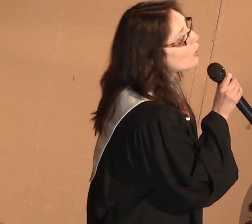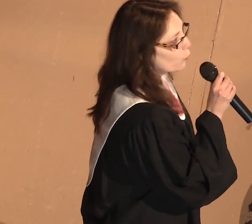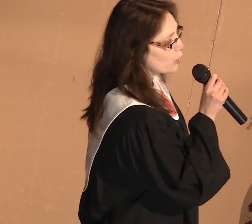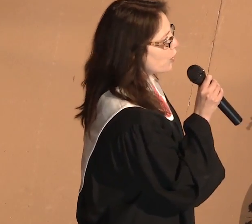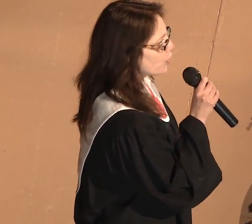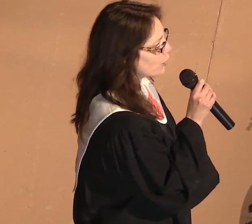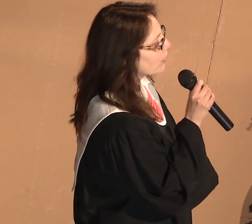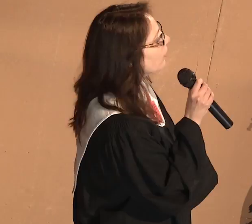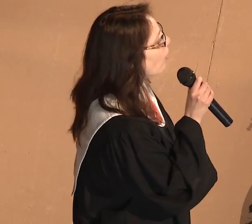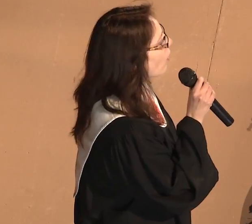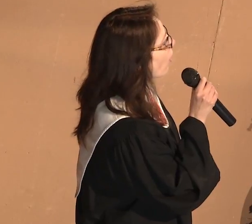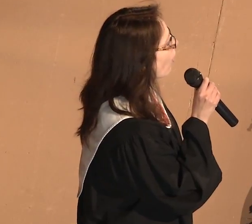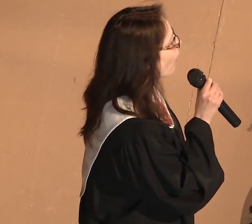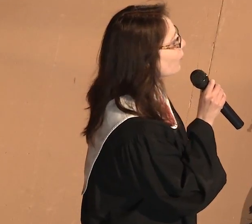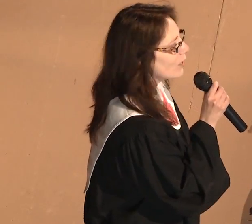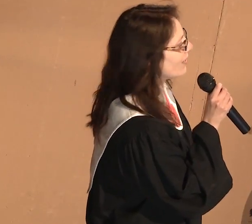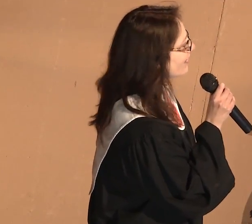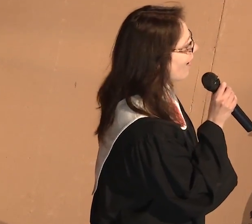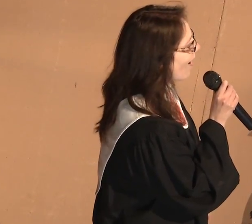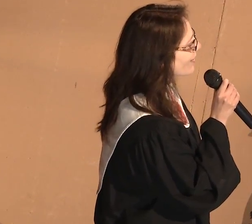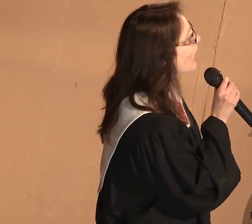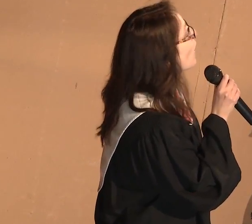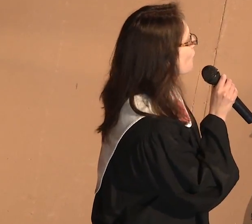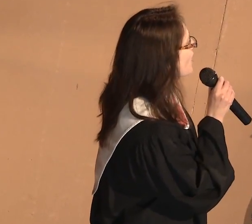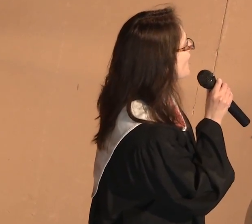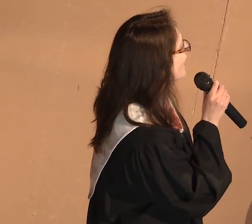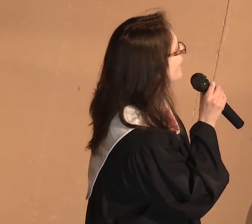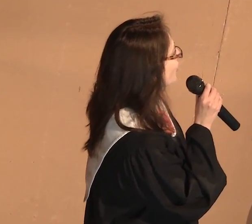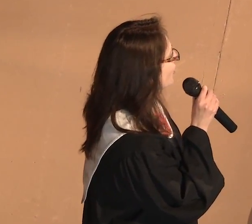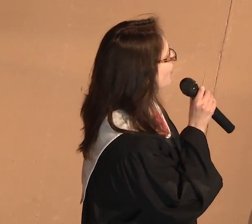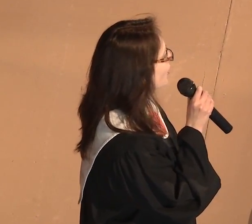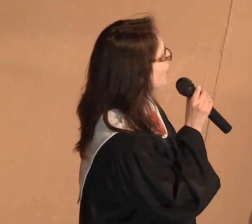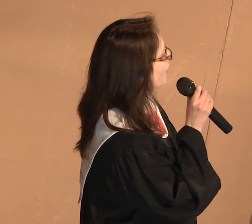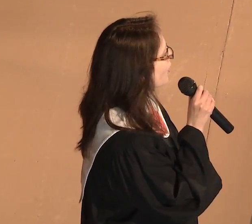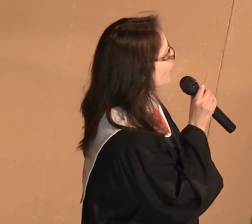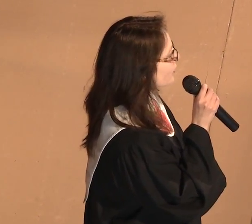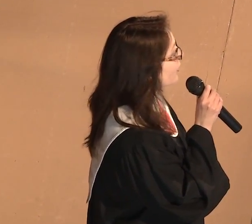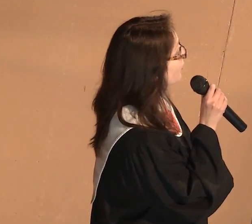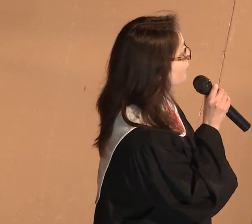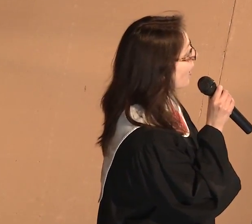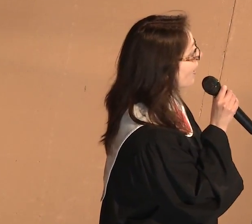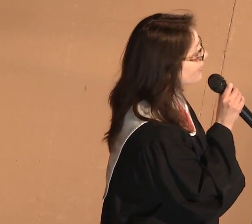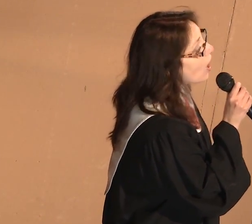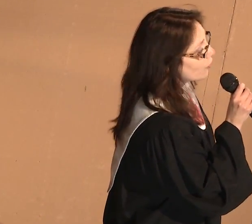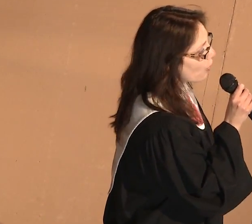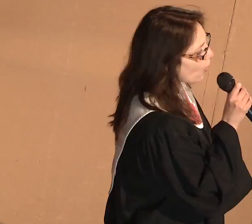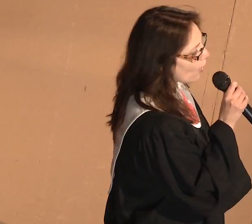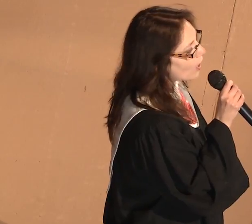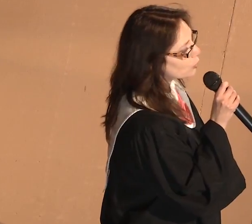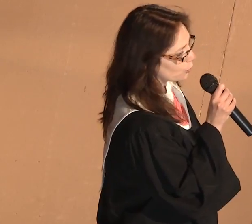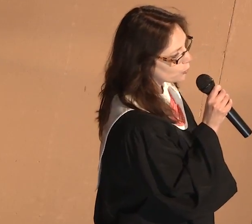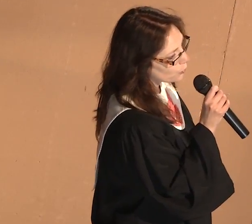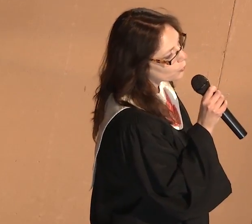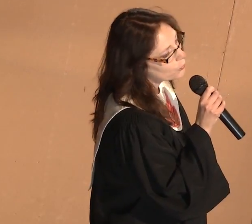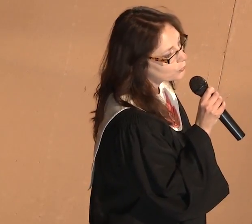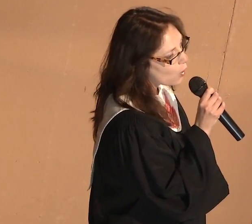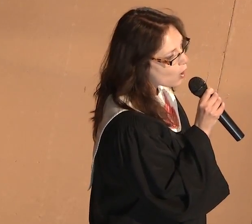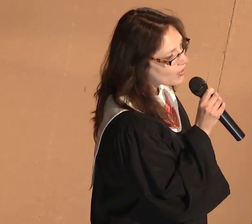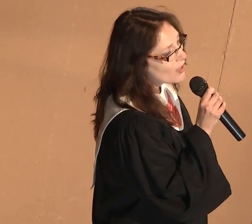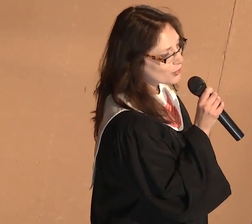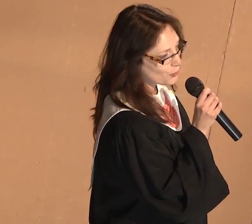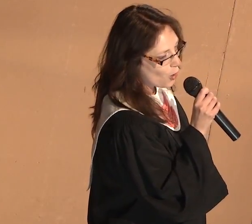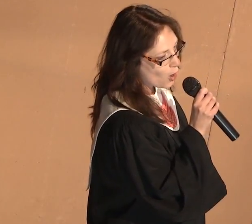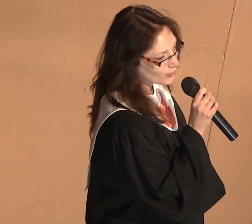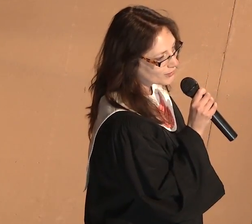command. With glowing hearts we see thee rise, the true